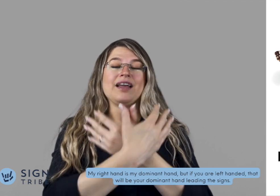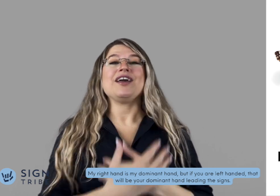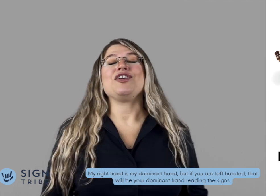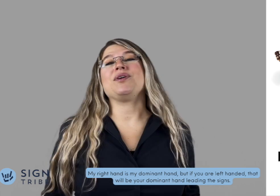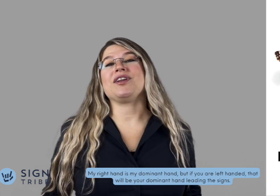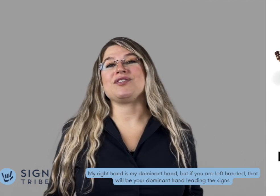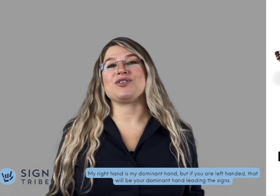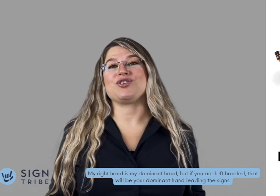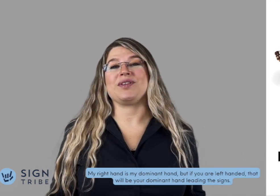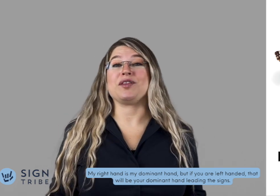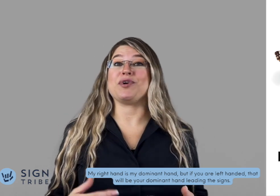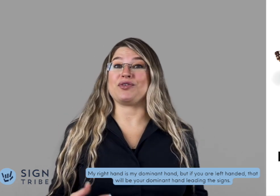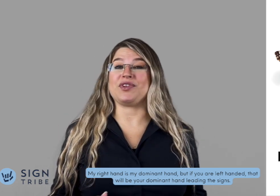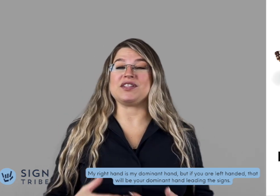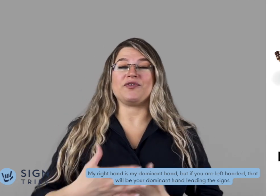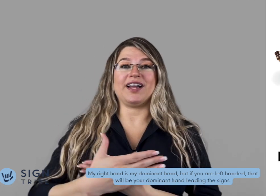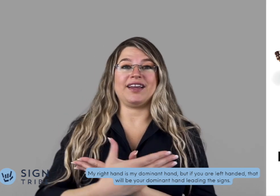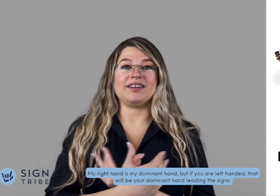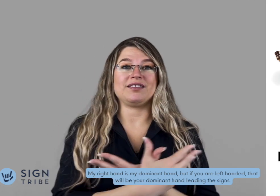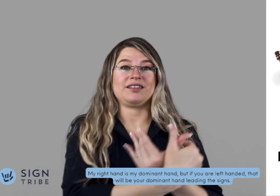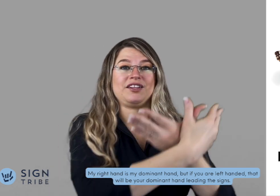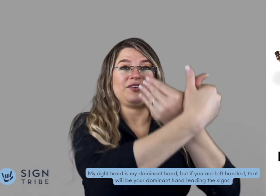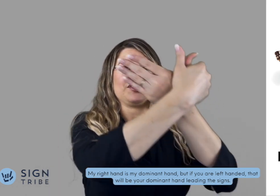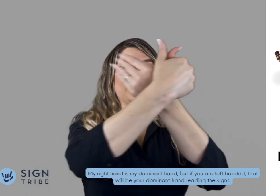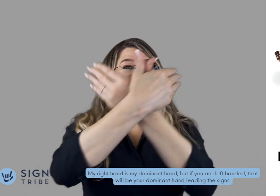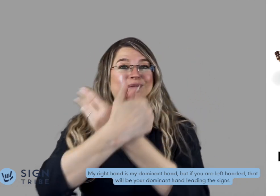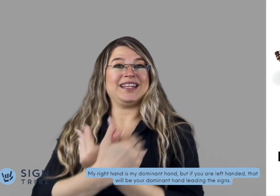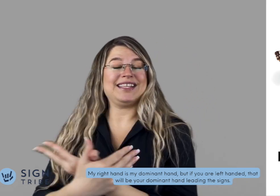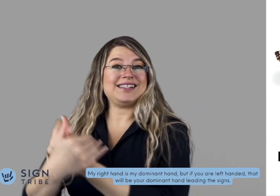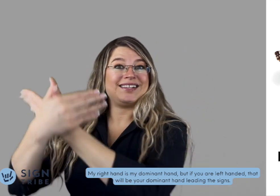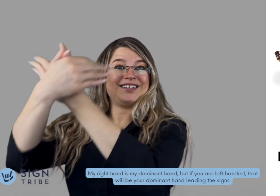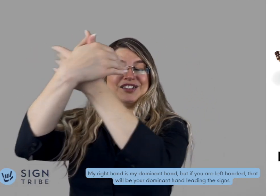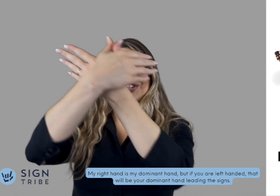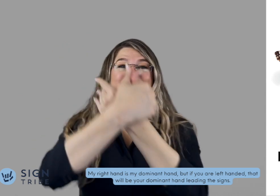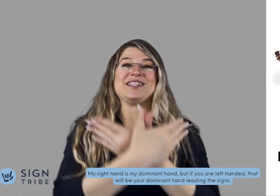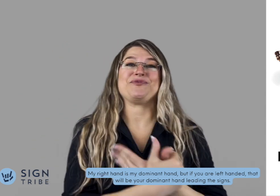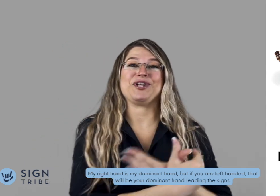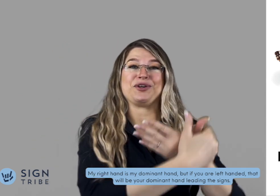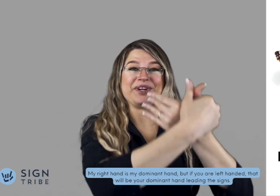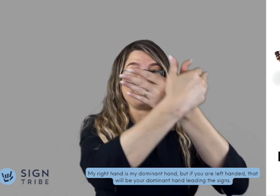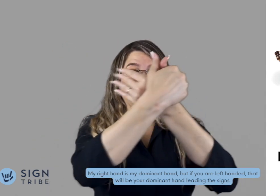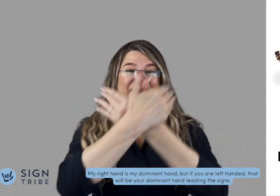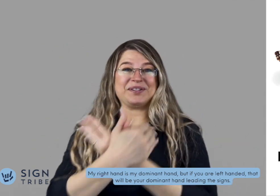You can also show that the butterfly is flying, just kind of doing this to show that it's fluttering around.